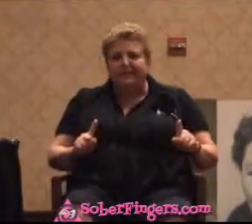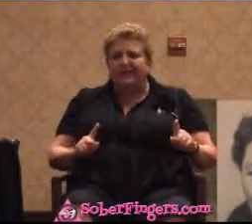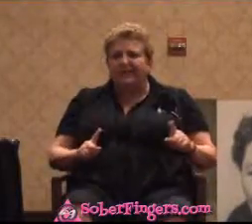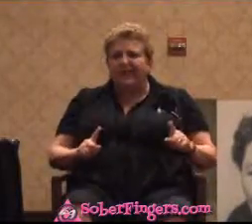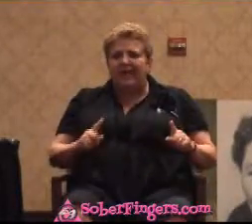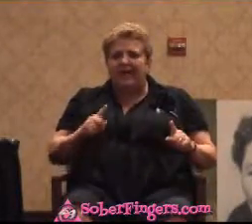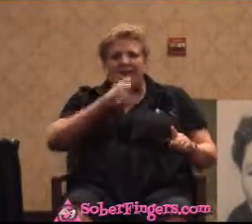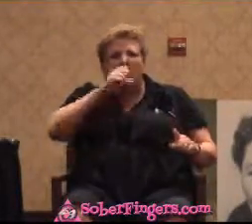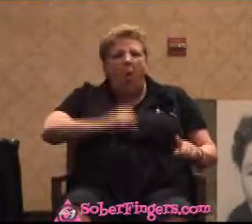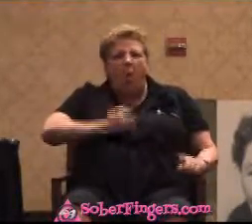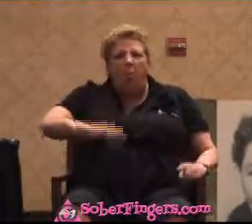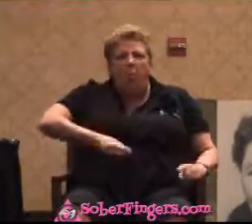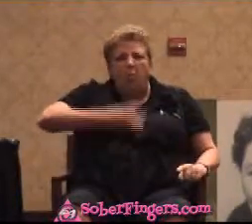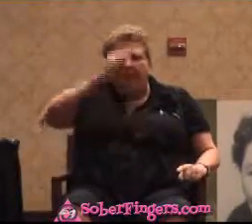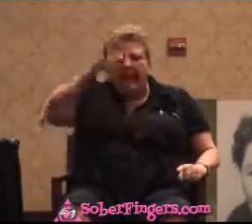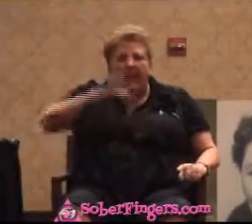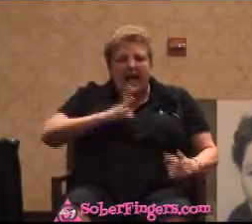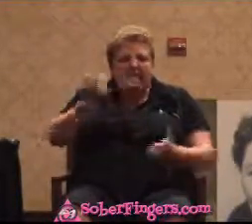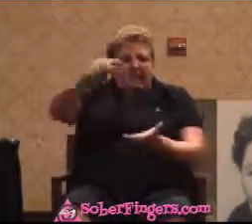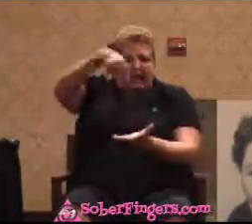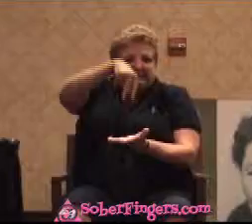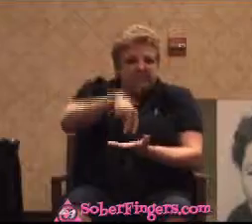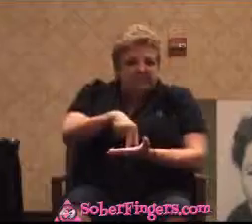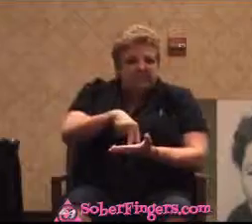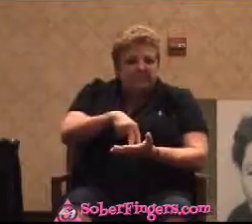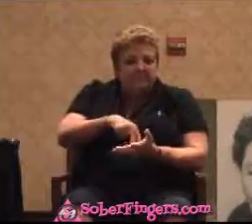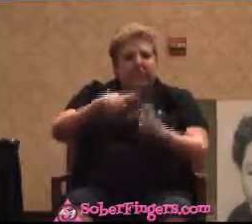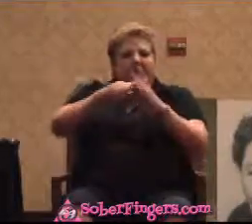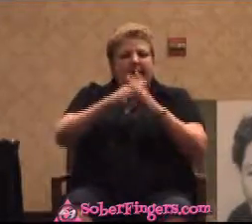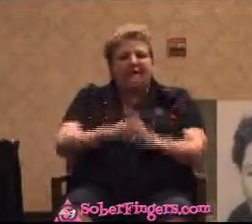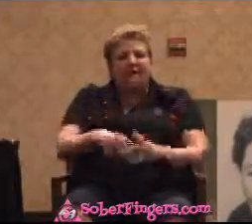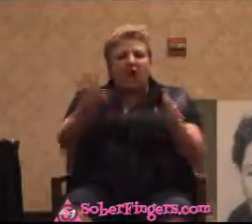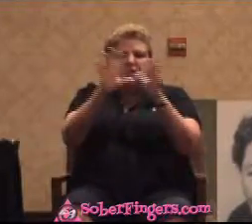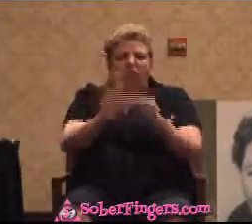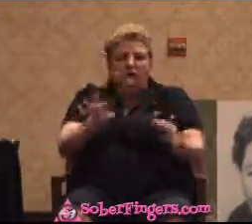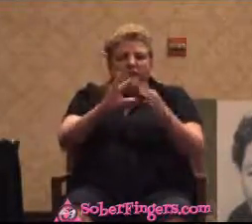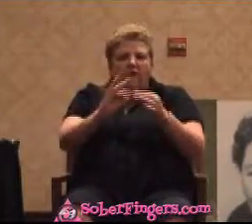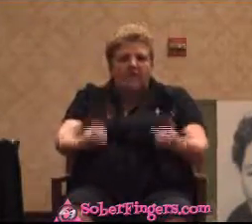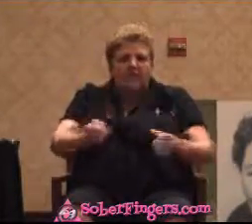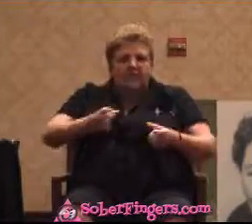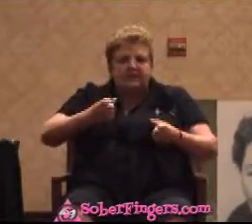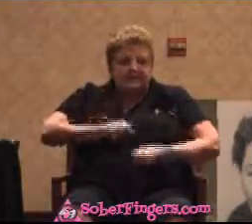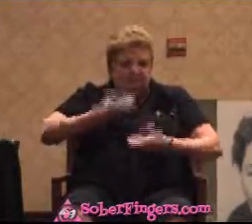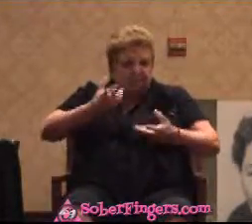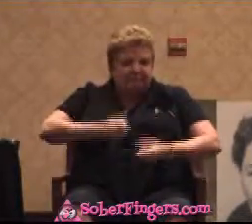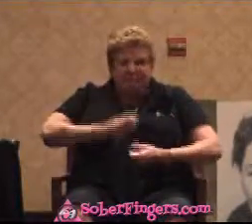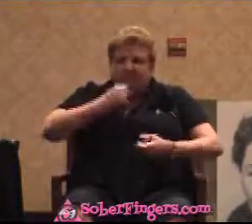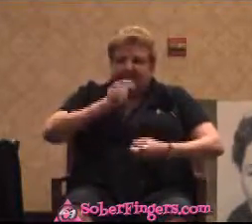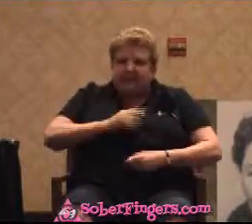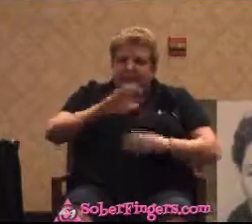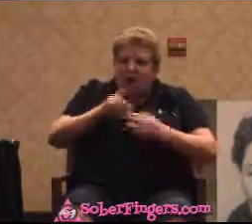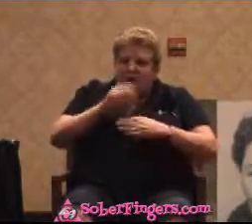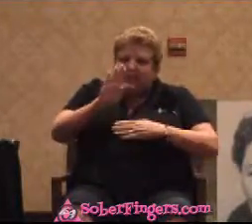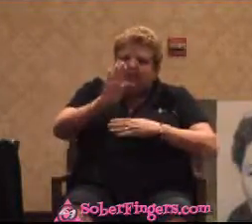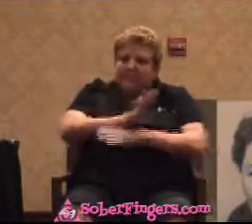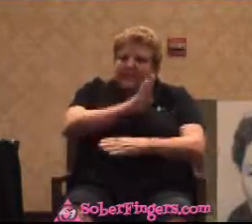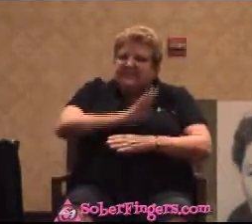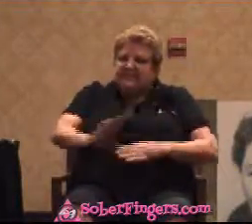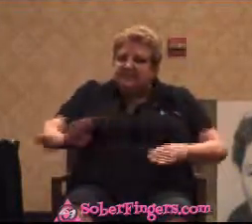dude gets up and he starts telling all of his business. And I was sitting